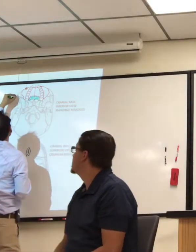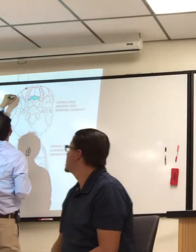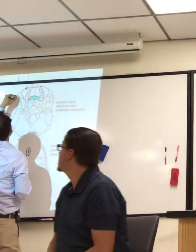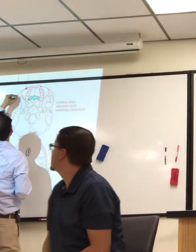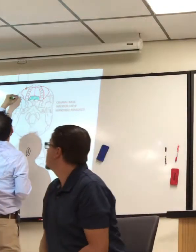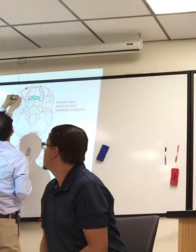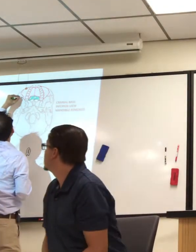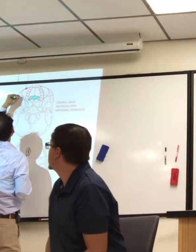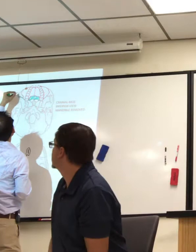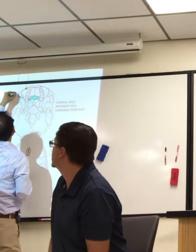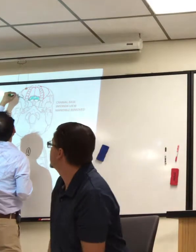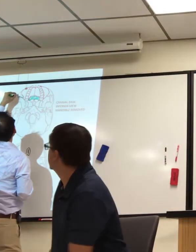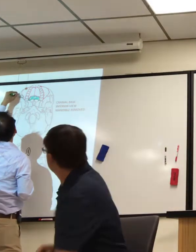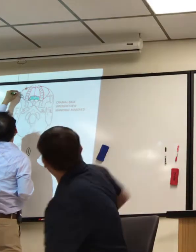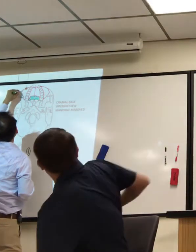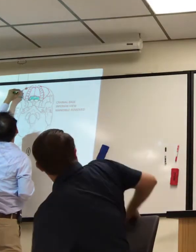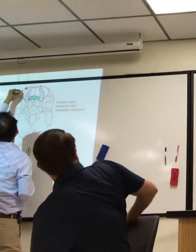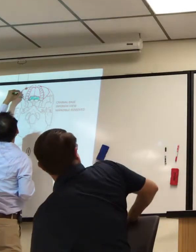Zygomatic here,